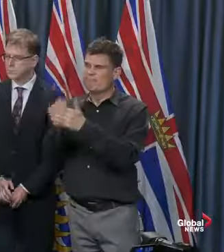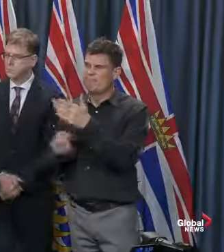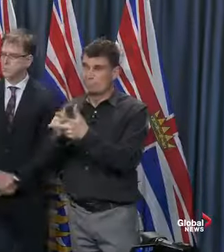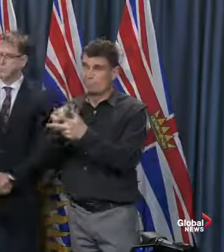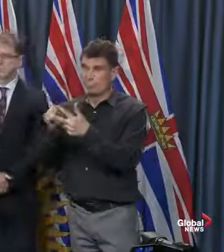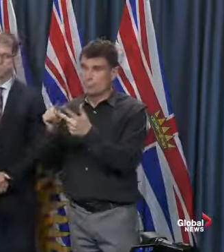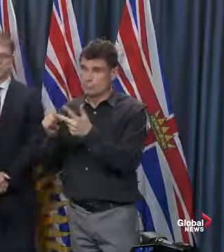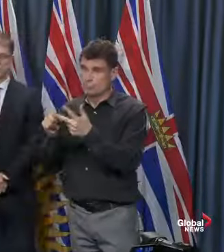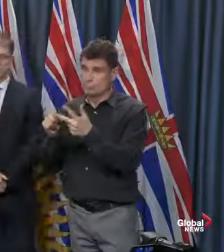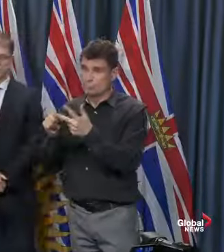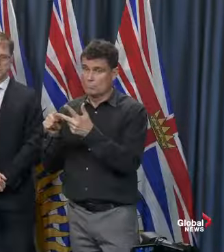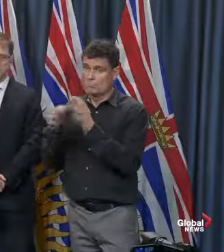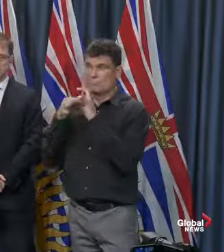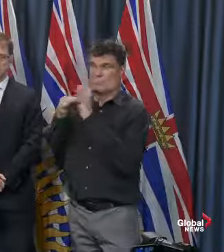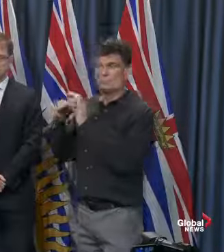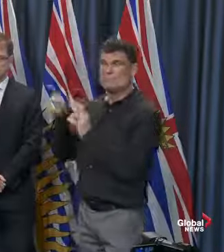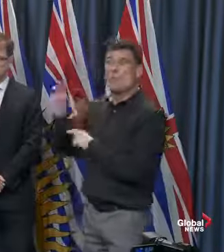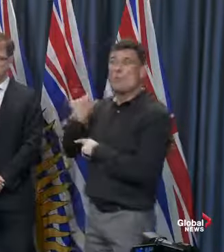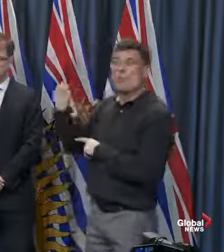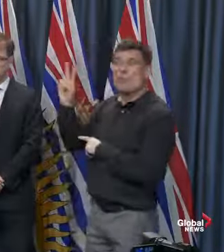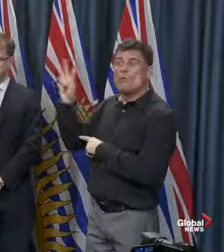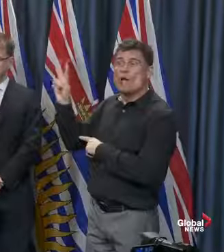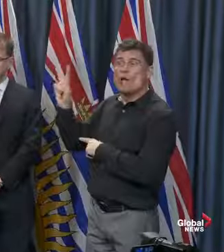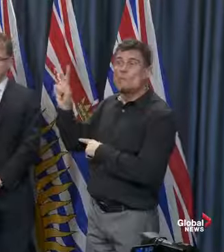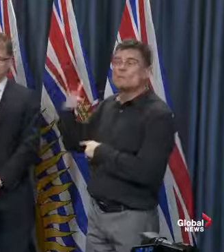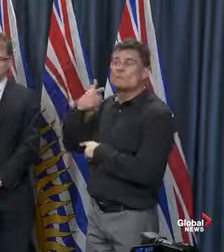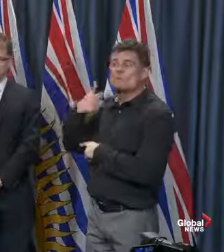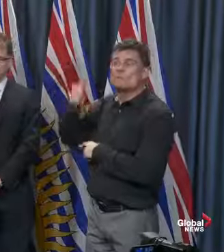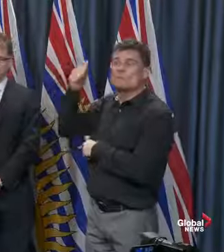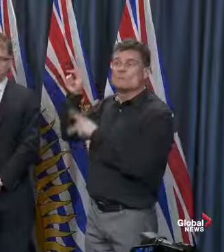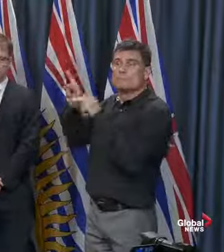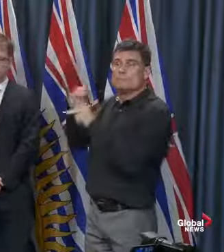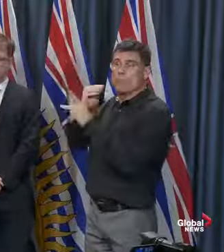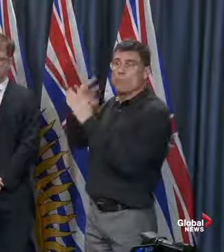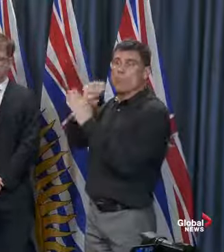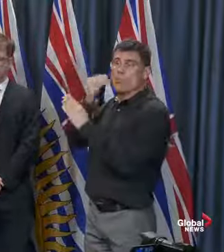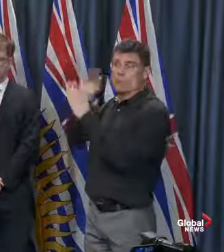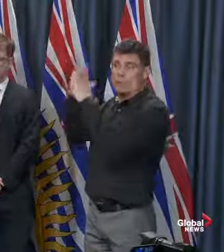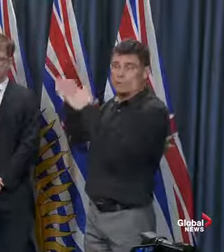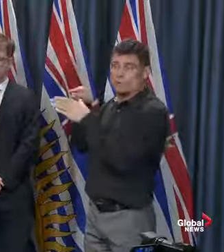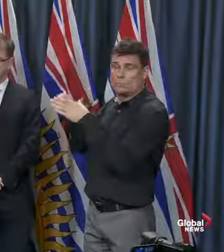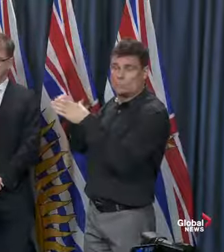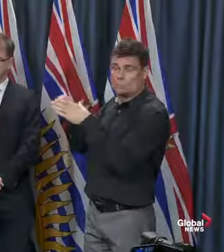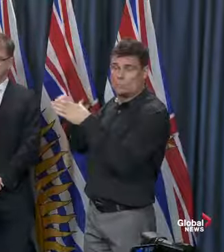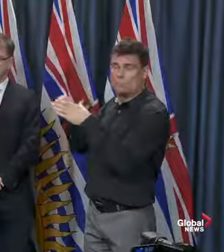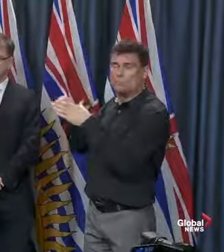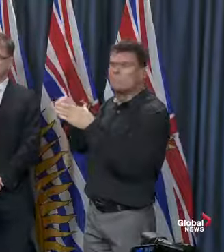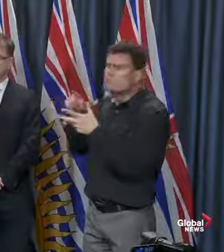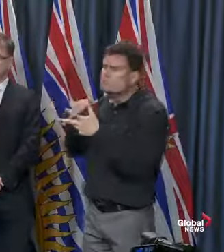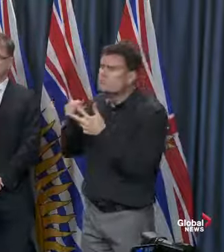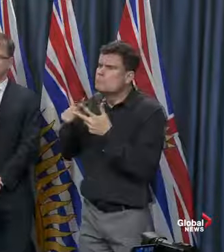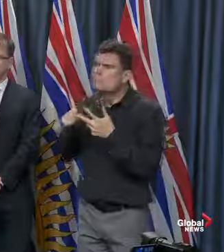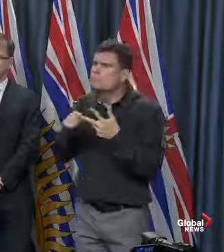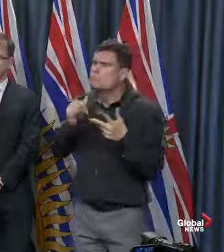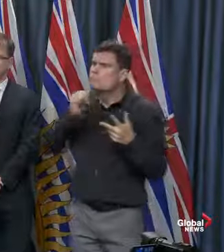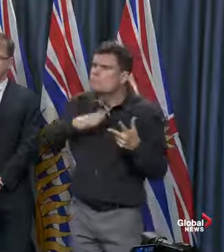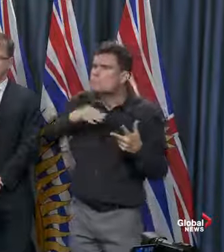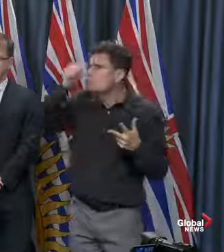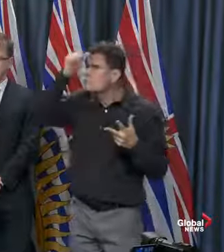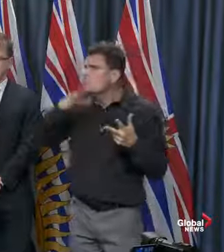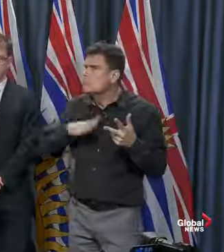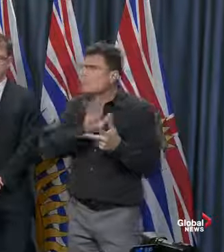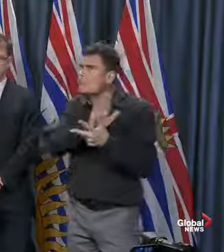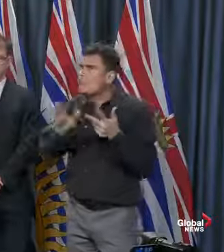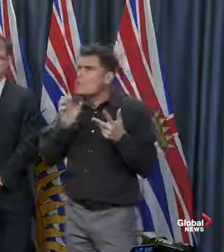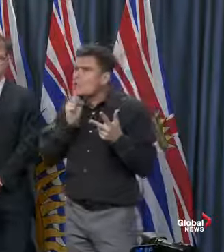Lynn Valley Care Center. What are their ages, male, females, that kind of? I don't actually have those details with me, but they were